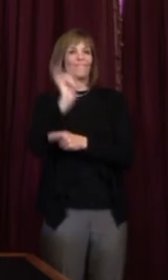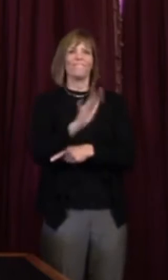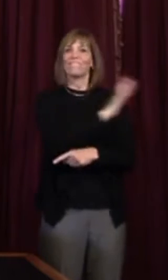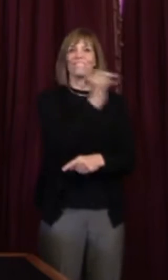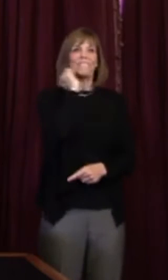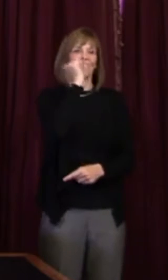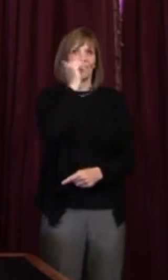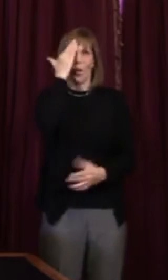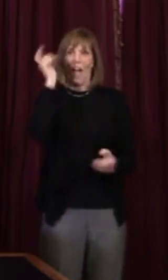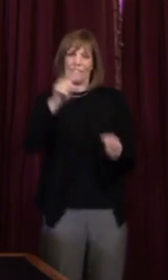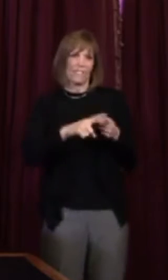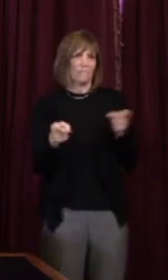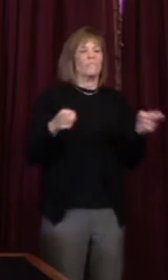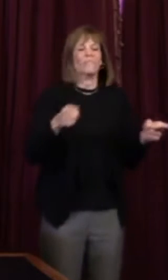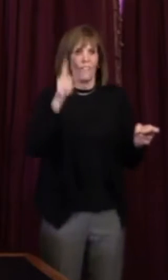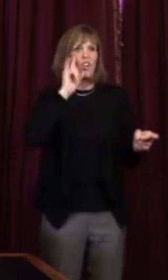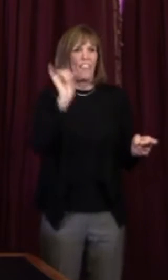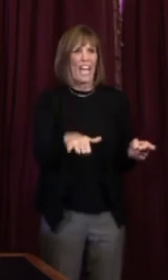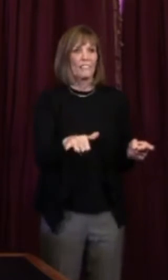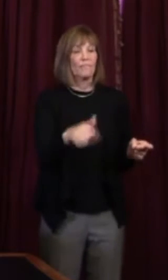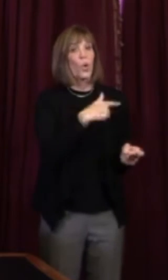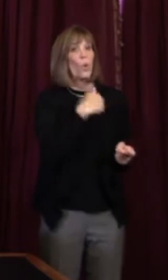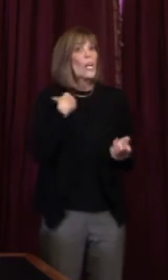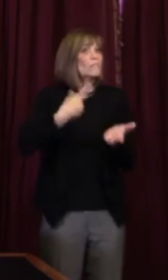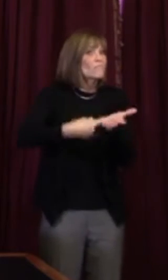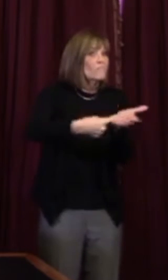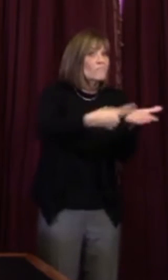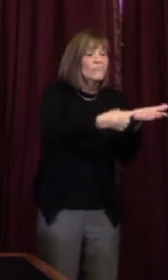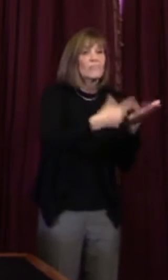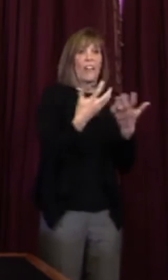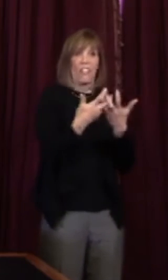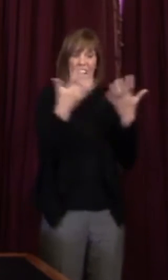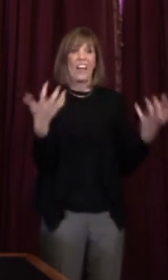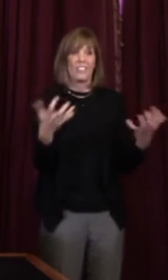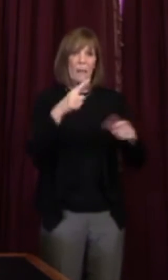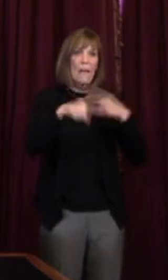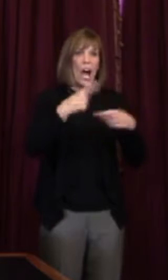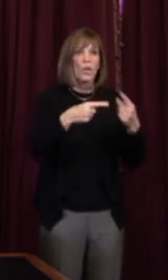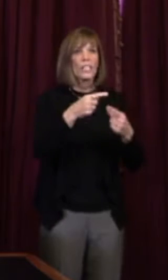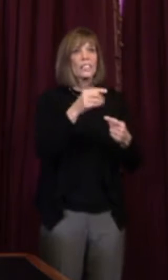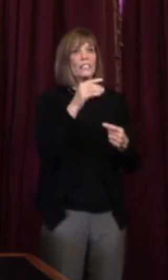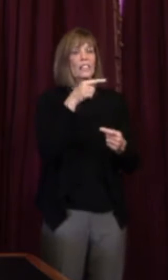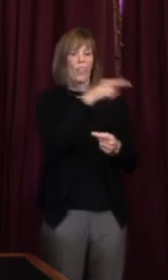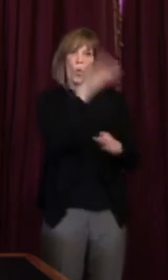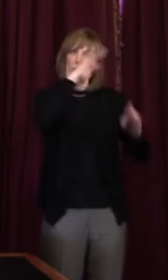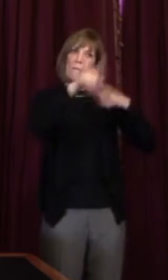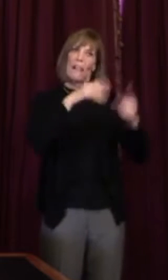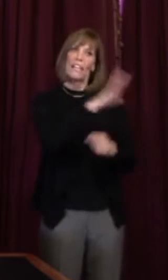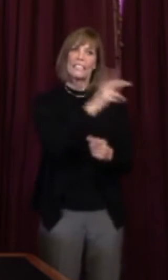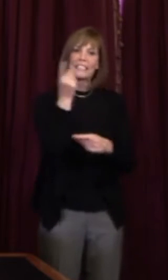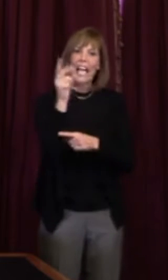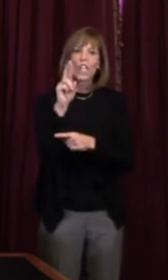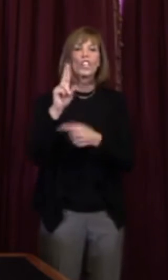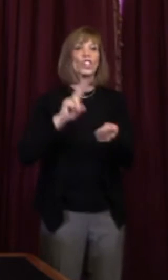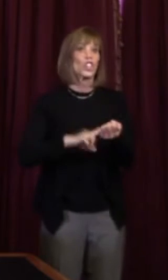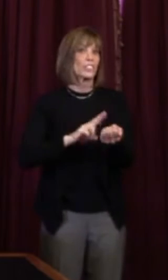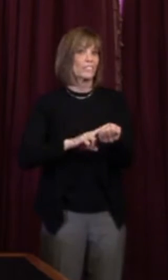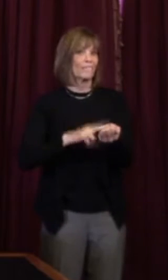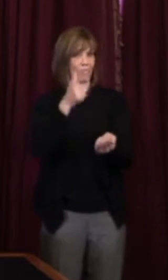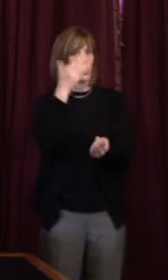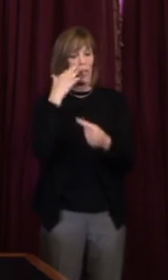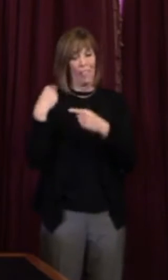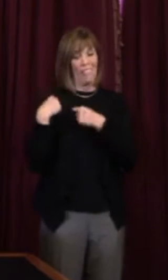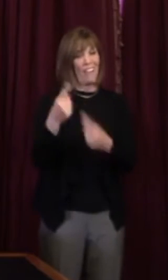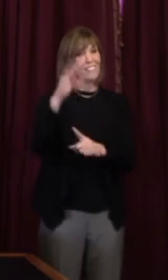healthcare. And they've spoke at length about the concern for their staff. The last 9 months